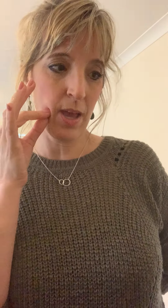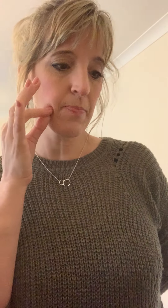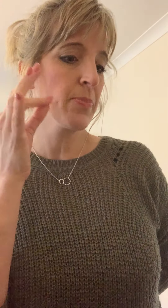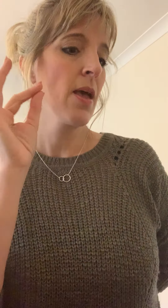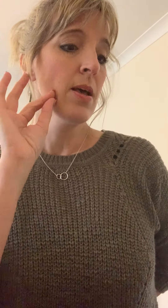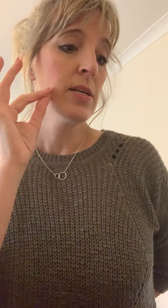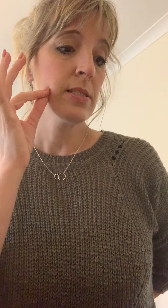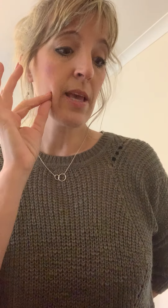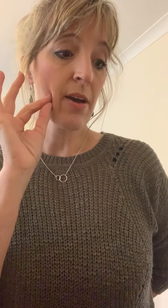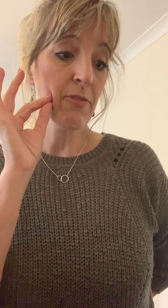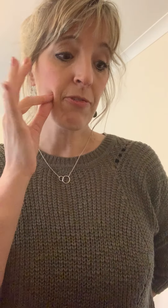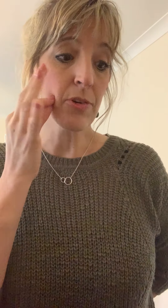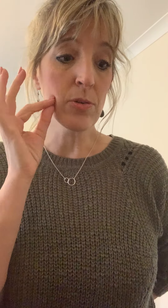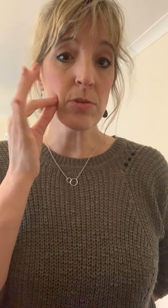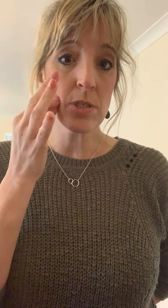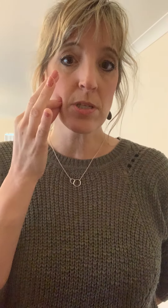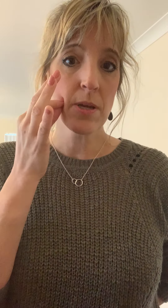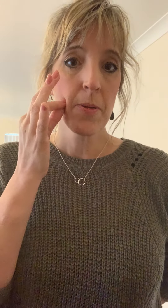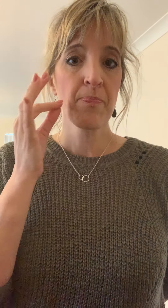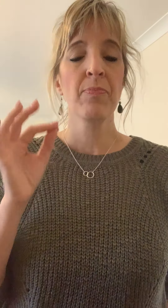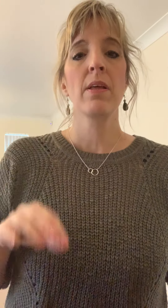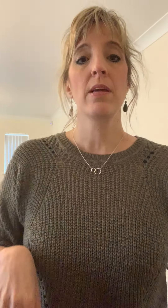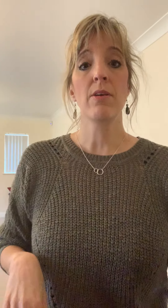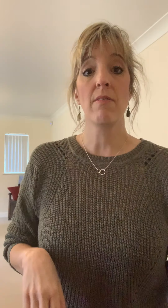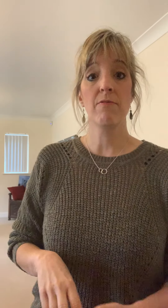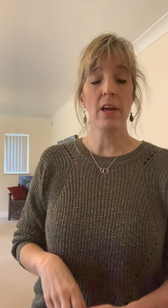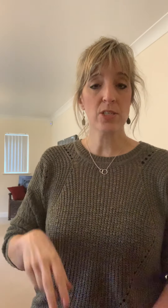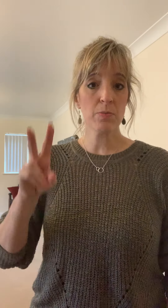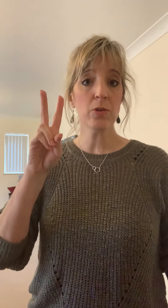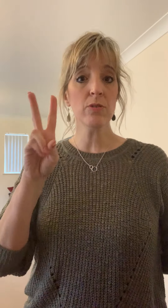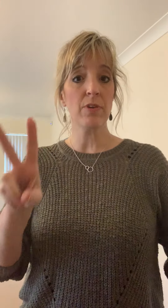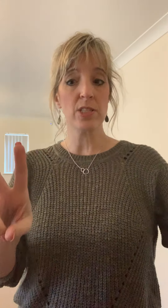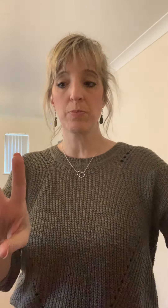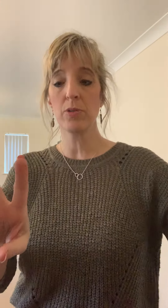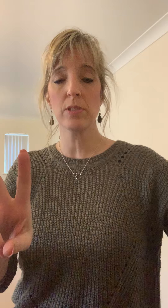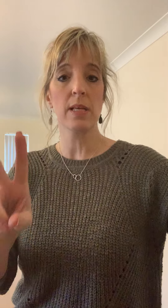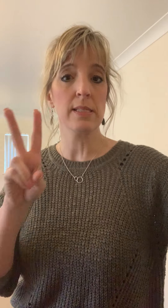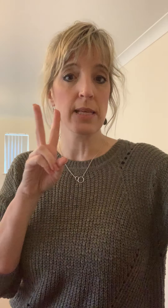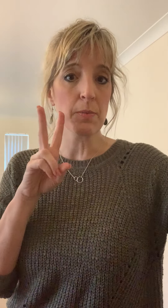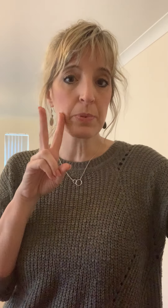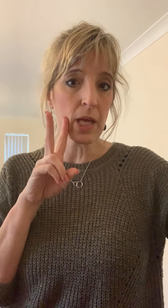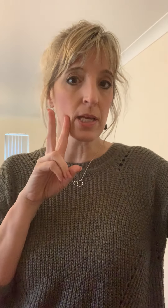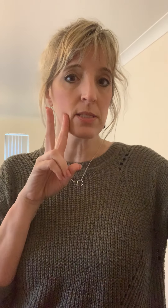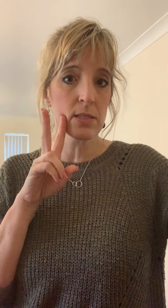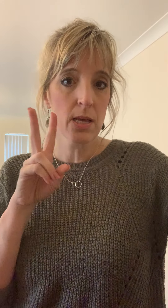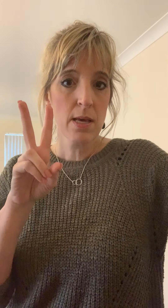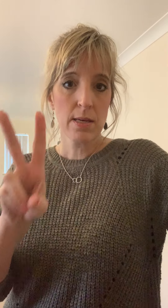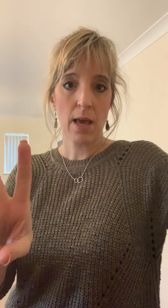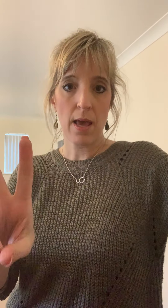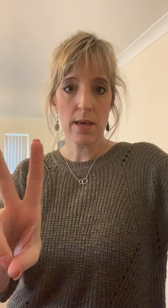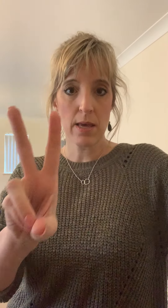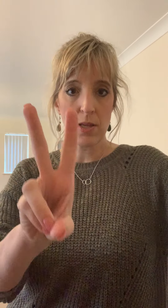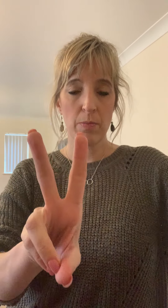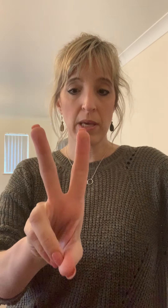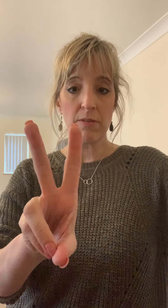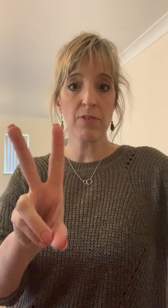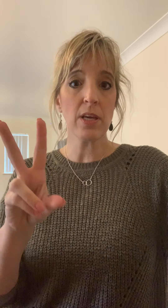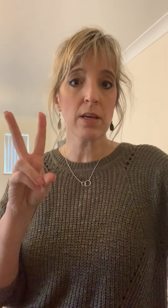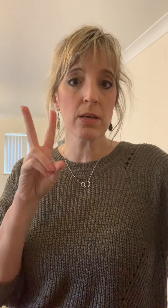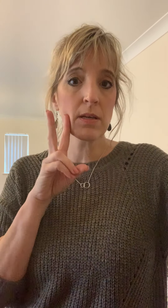okay? So you have fruit, then you have vegetable. Vegetables, that same place, okay? And you make a V.